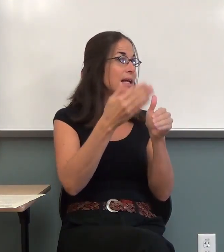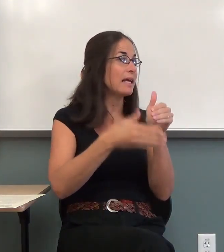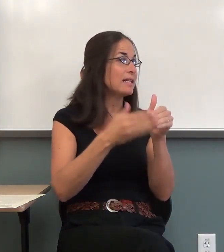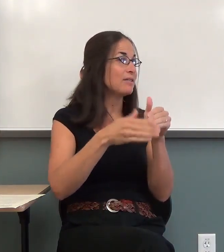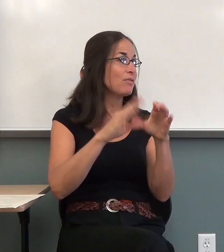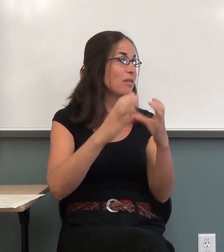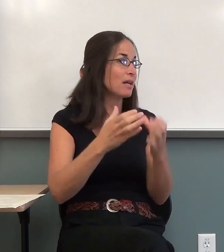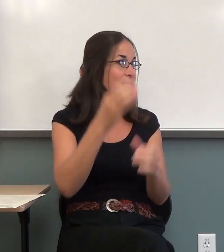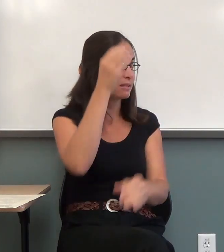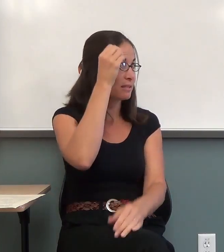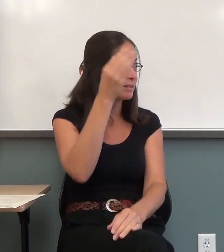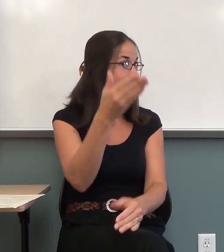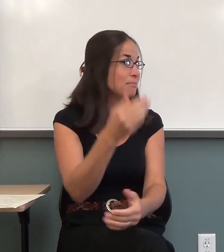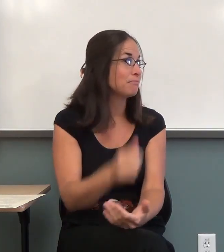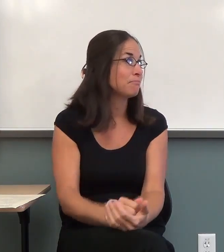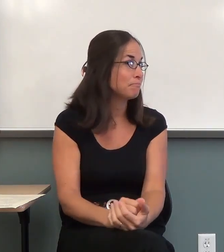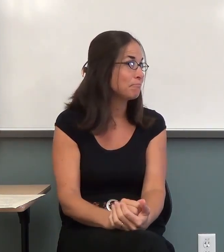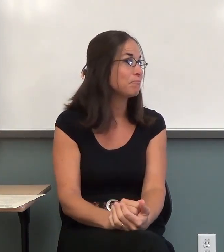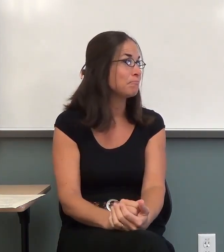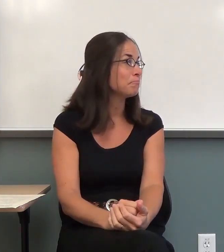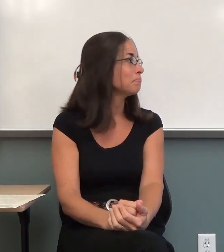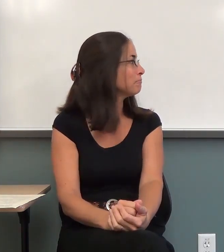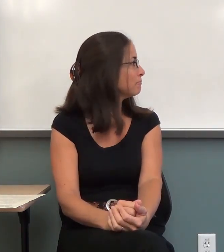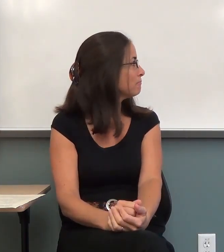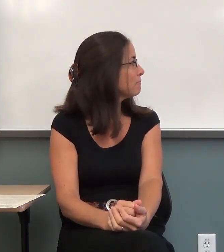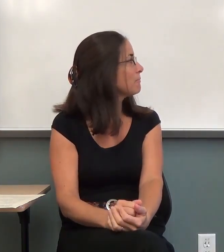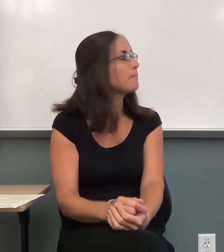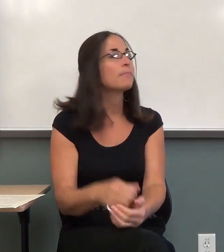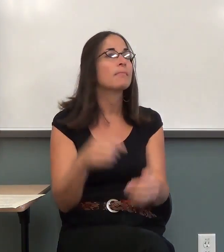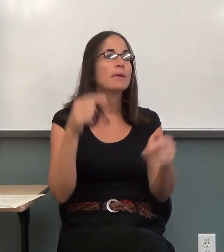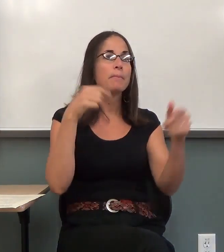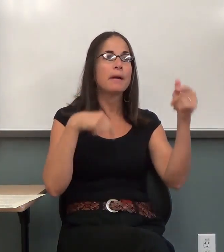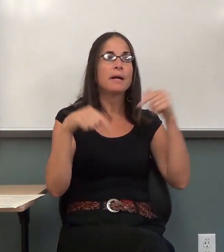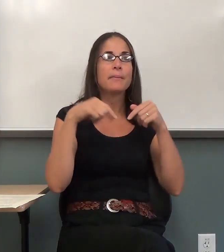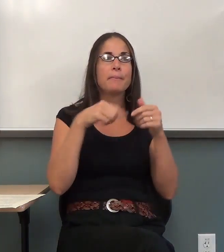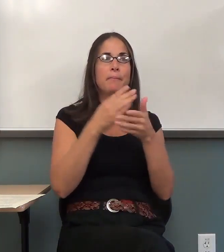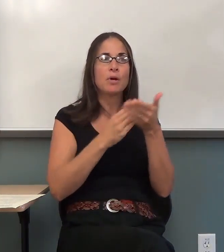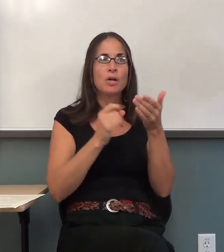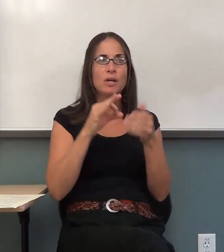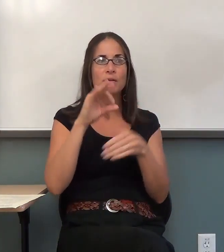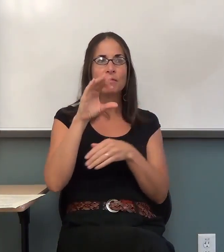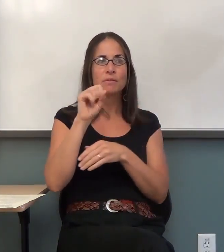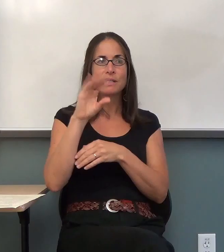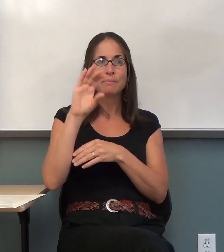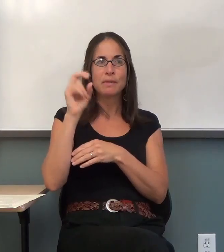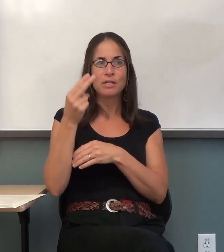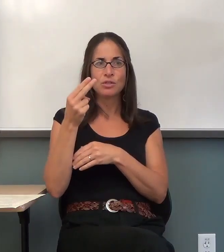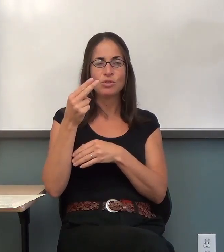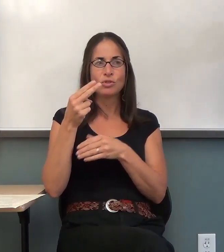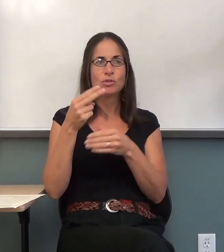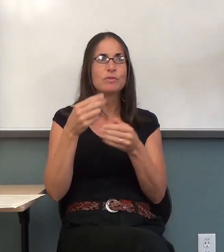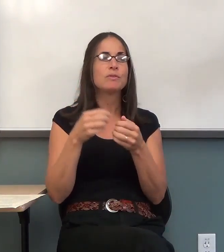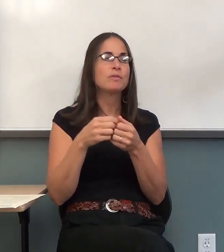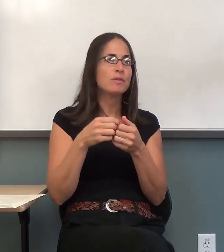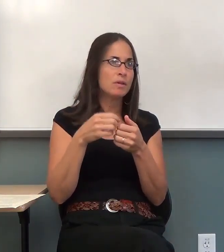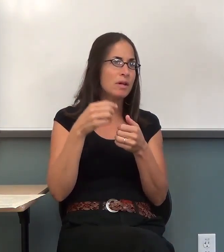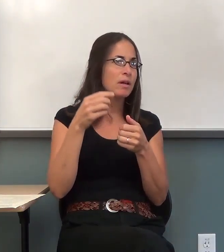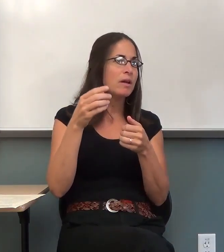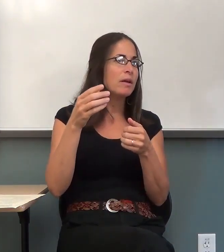So let's get back to our parts of speech specifically. Okay, what have we learned so far? What was the first one? Well,